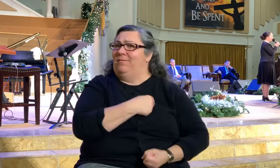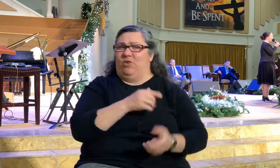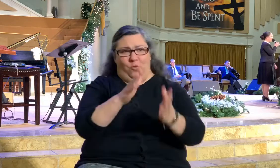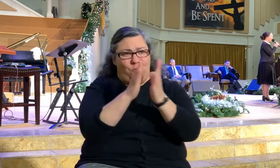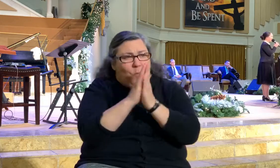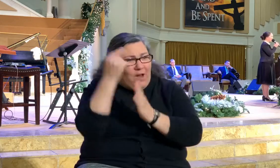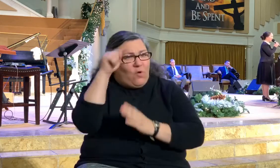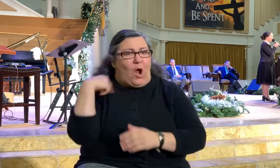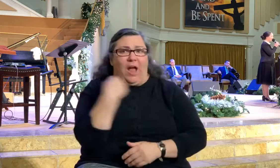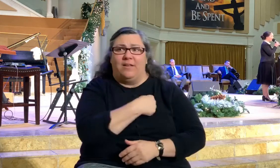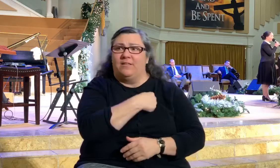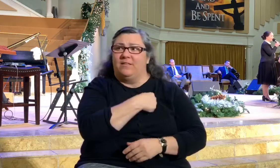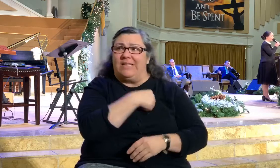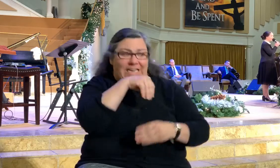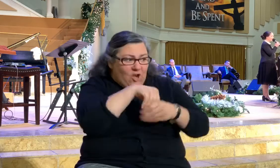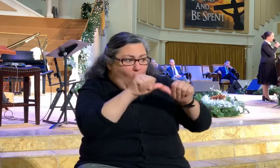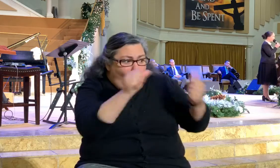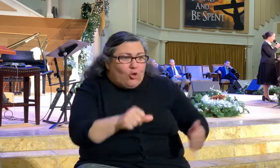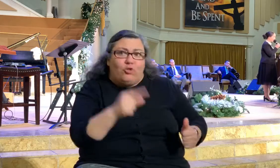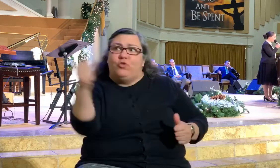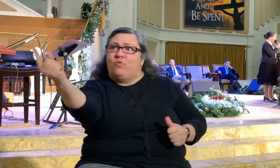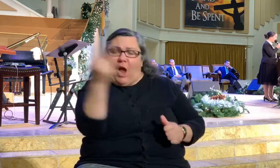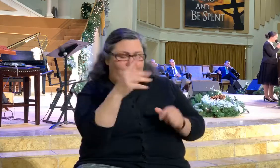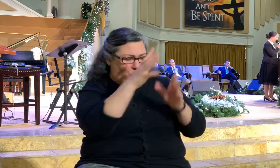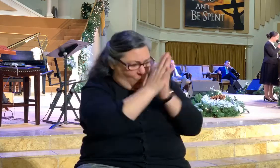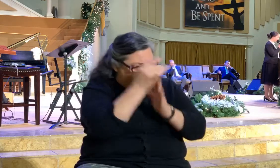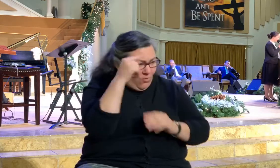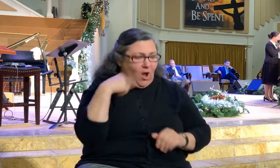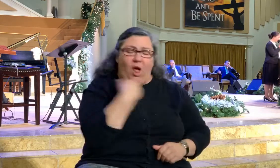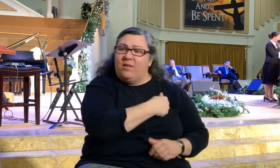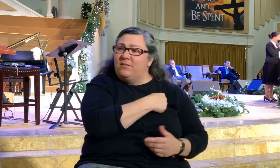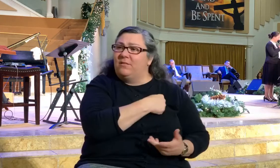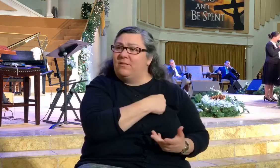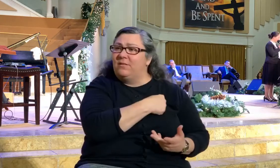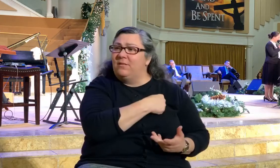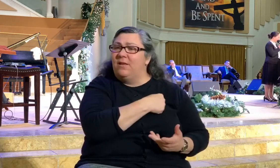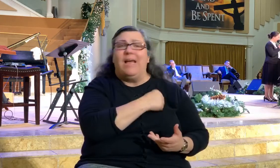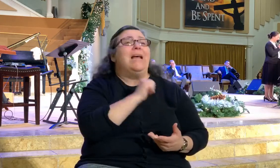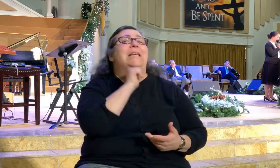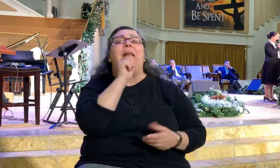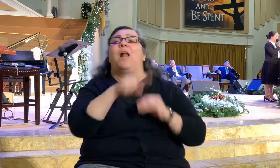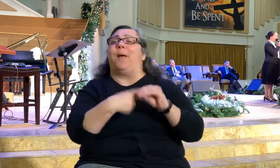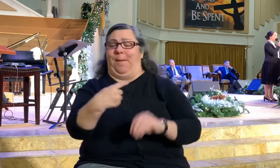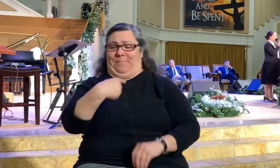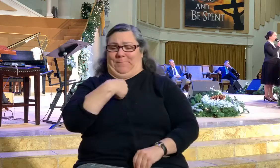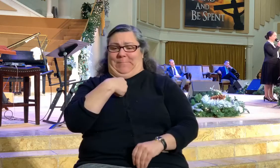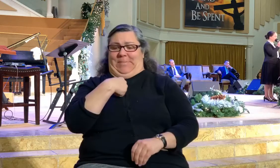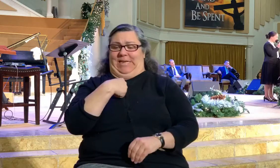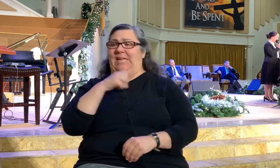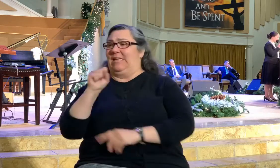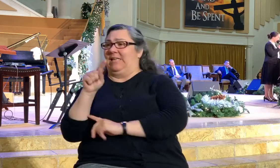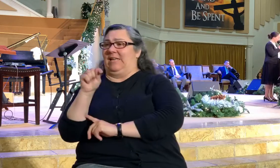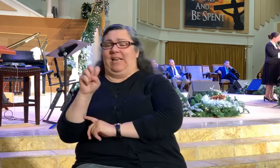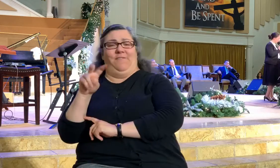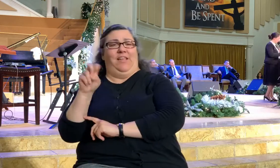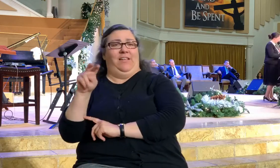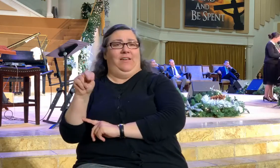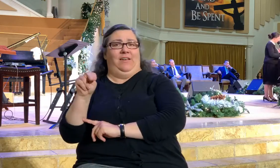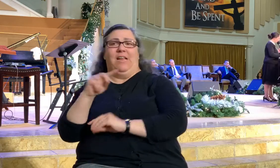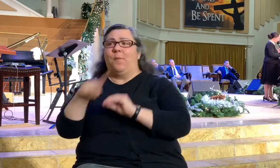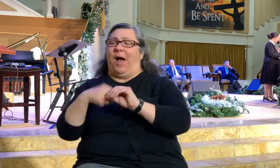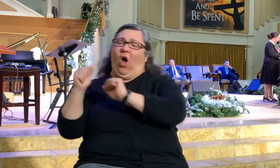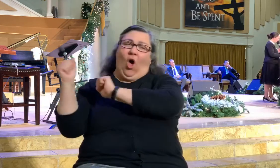for us in this altar. And we're all doing this together. This is not about Stephen and I. This is all of us in our